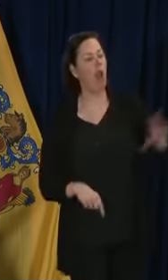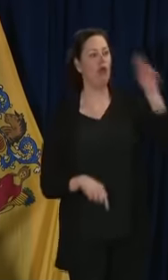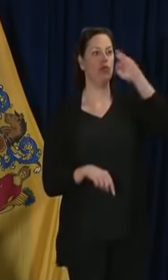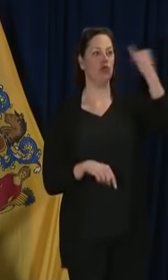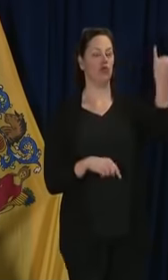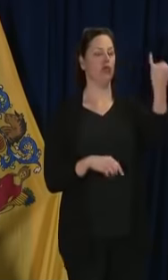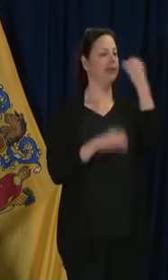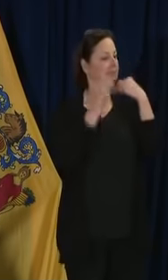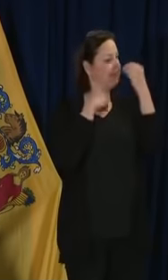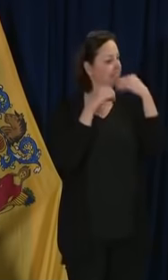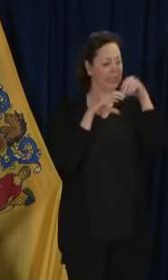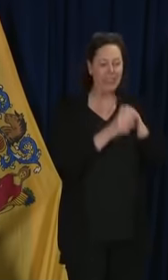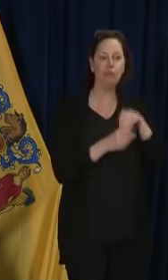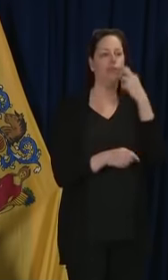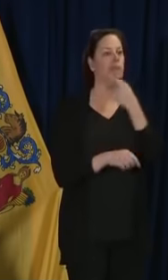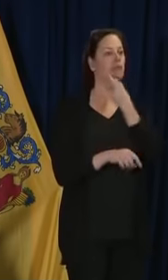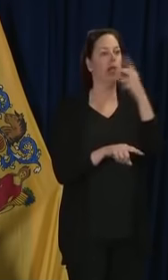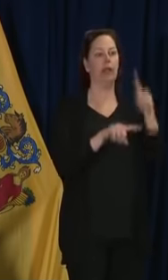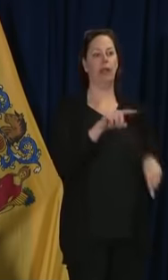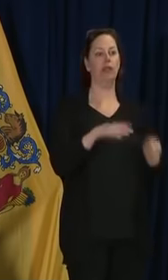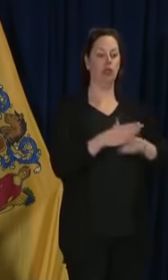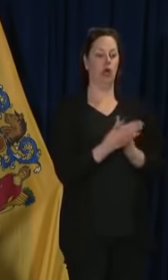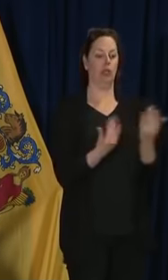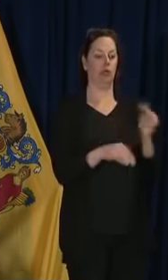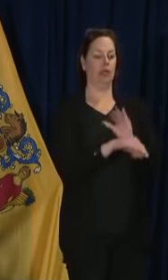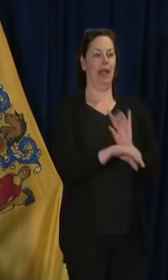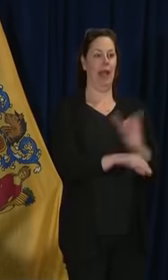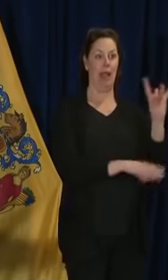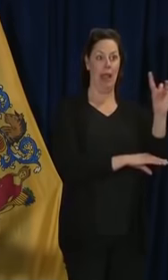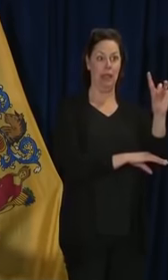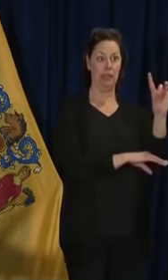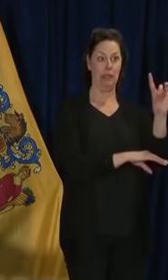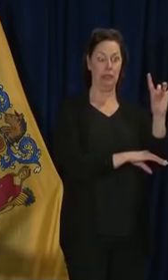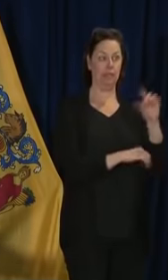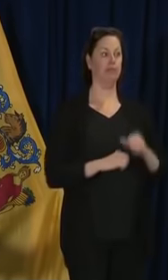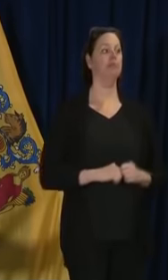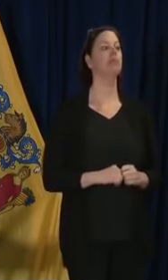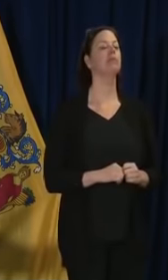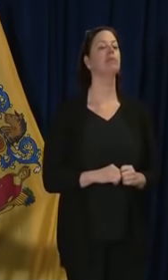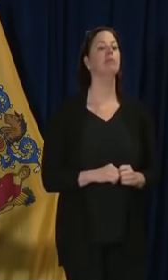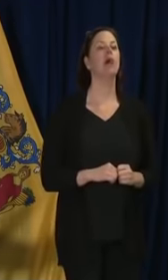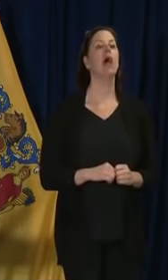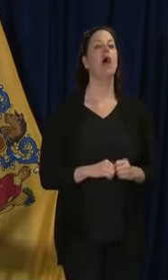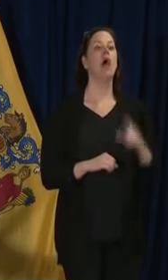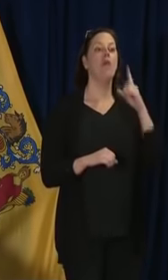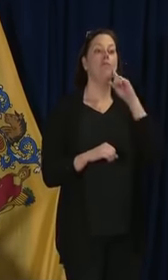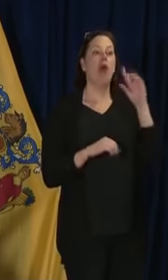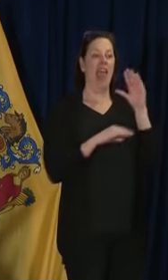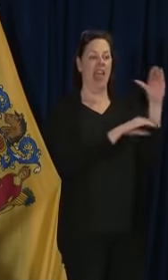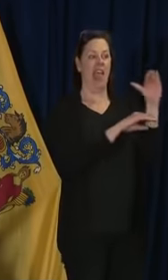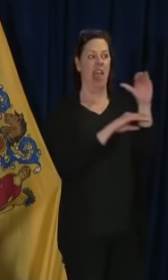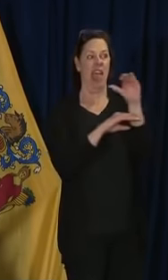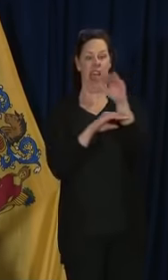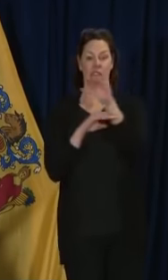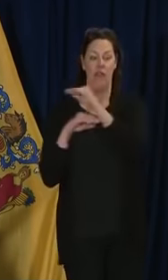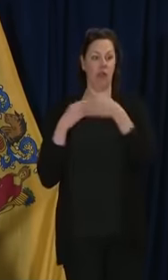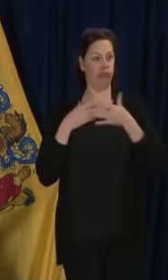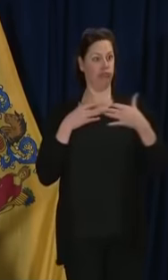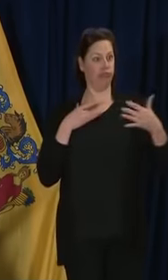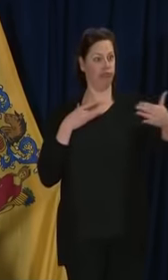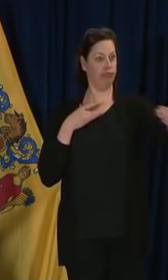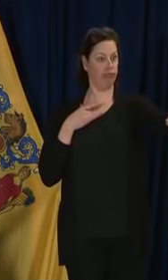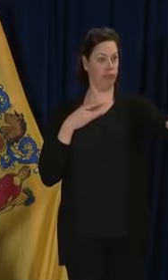p.m. this evening until further notice. After 8 p.m., not just this evening, but other evenings, and until further